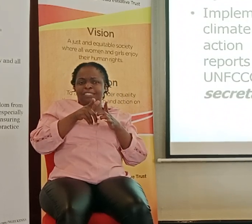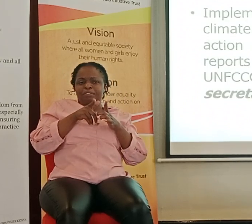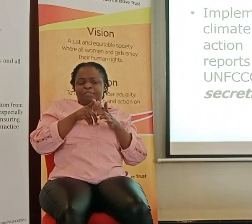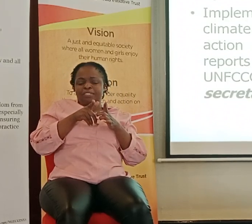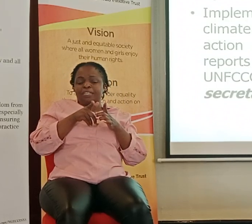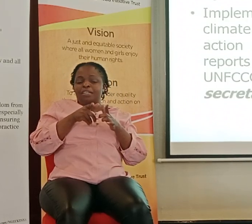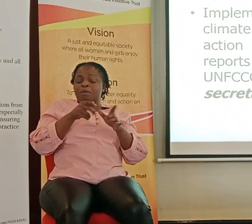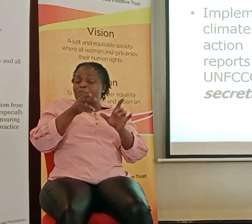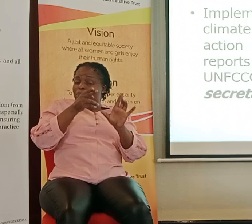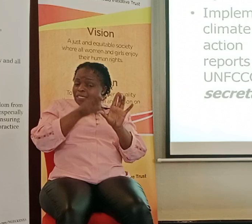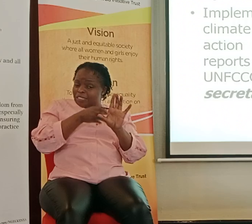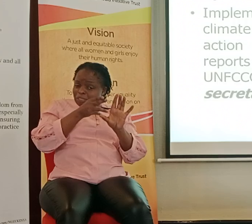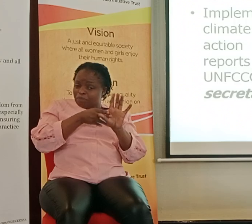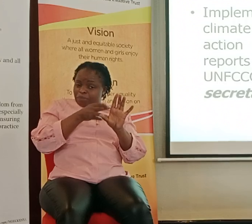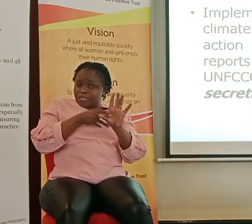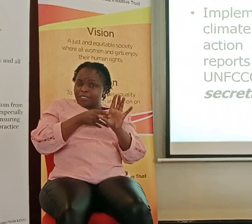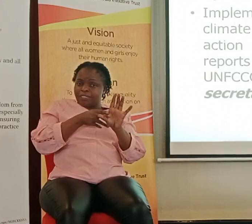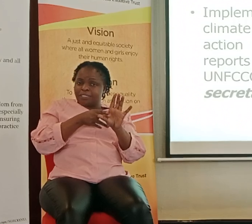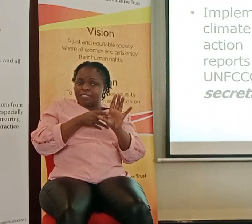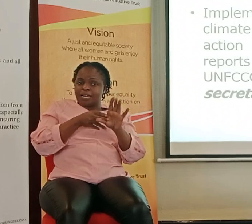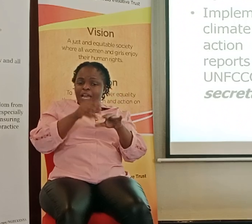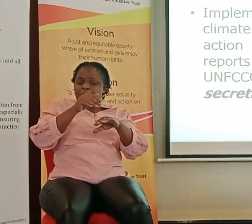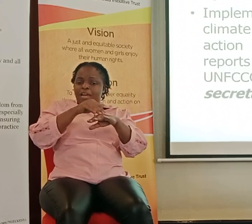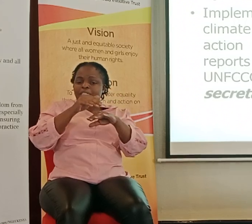in participation at COPs.